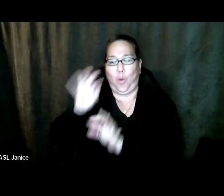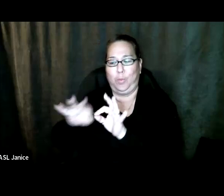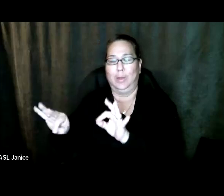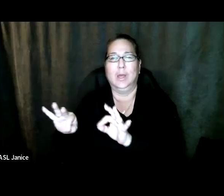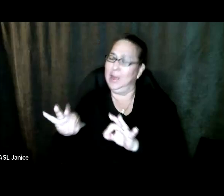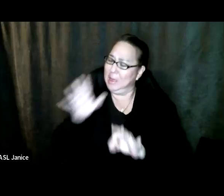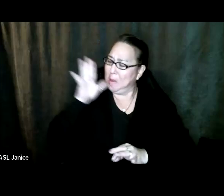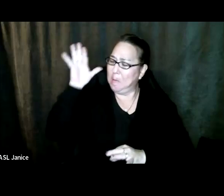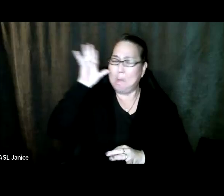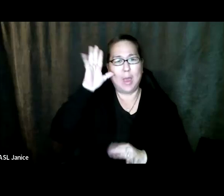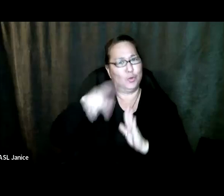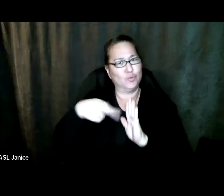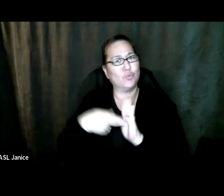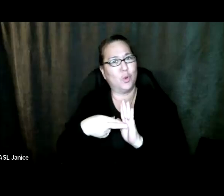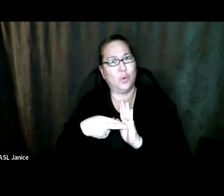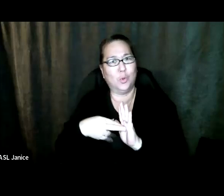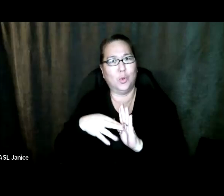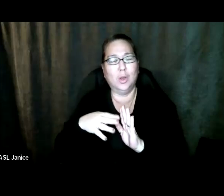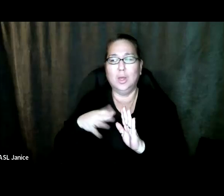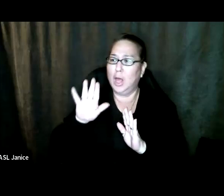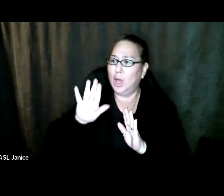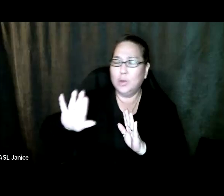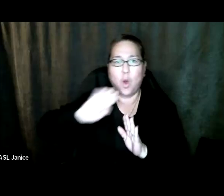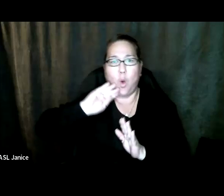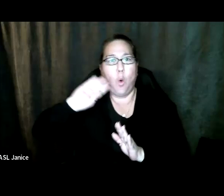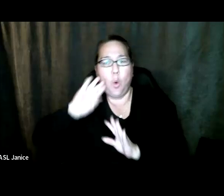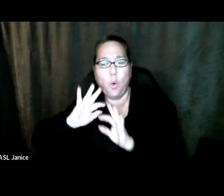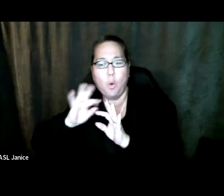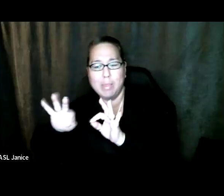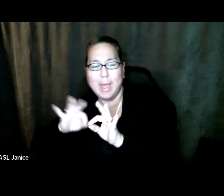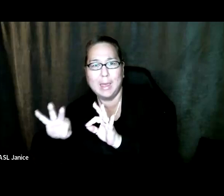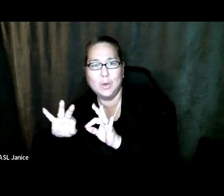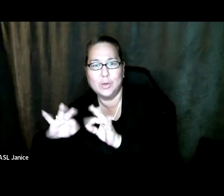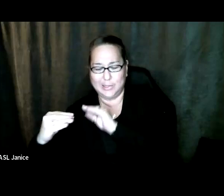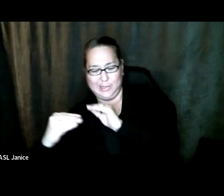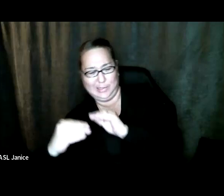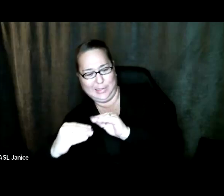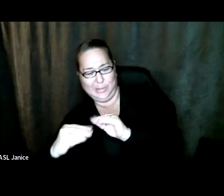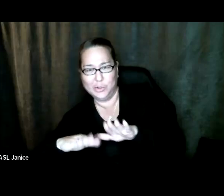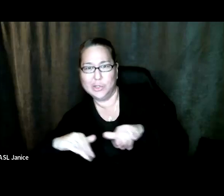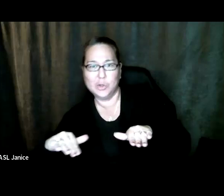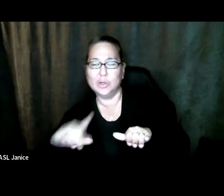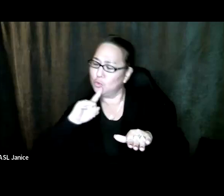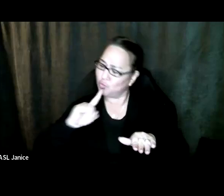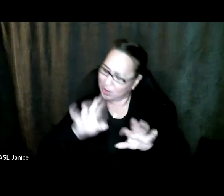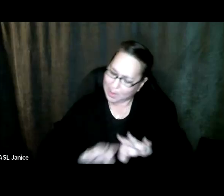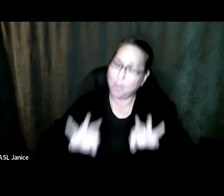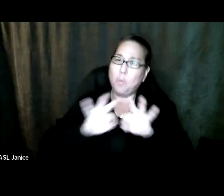role in using native language with their children at home is critically important and should be strongly